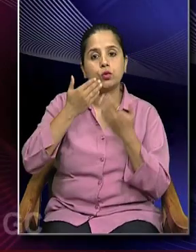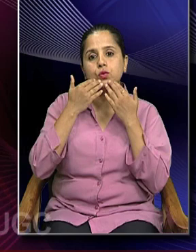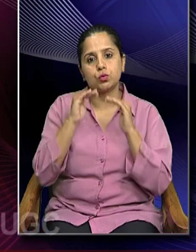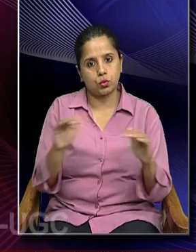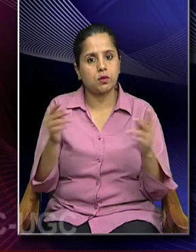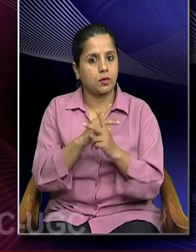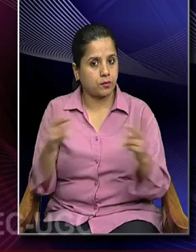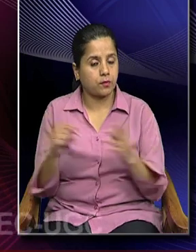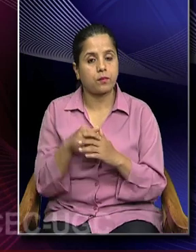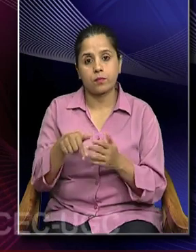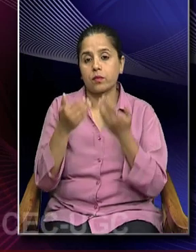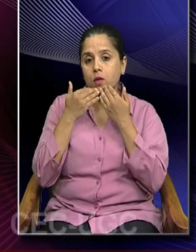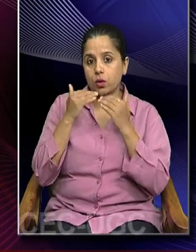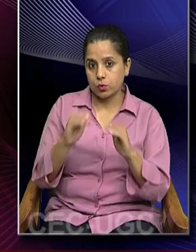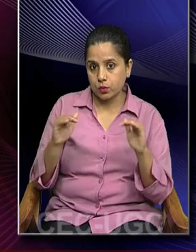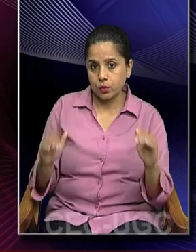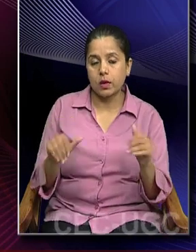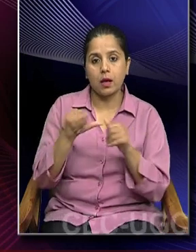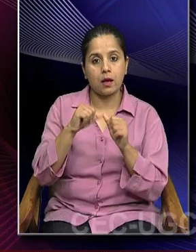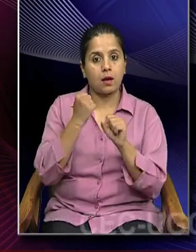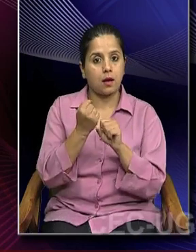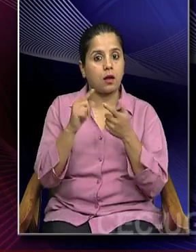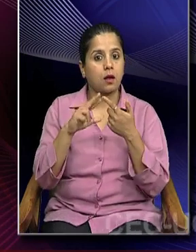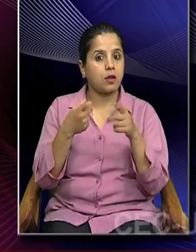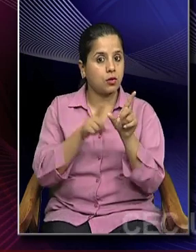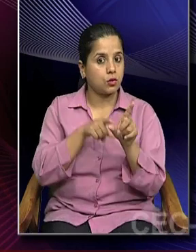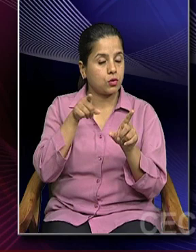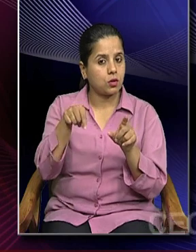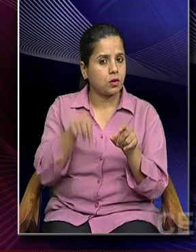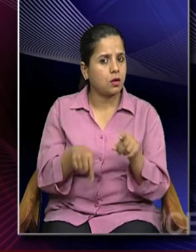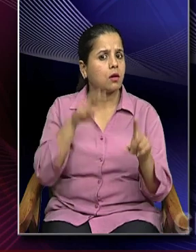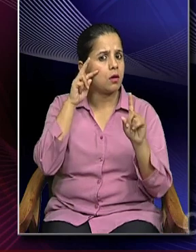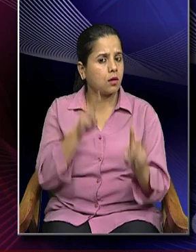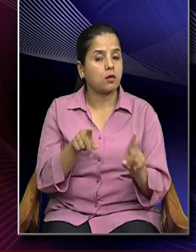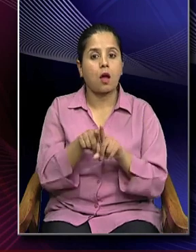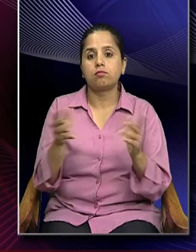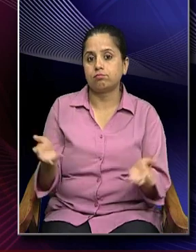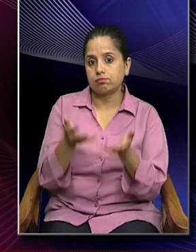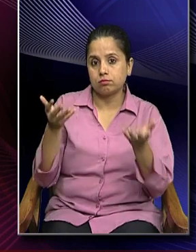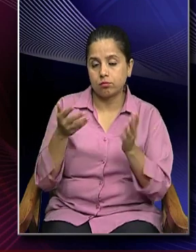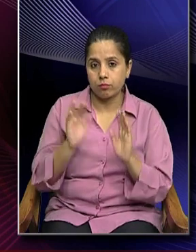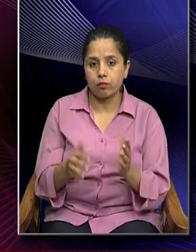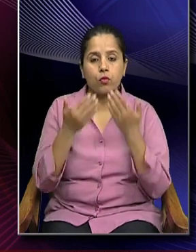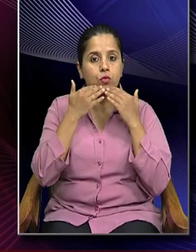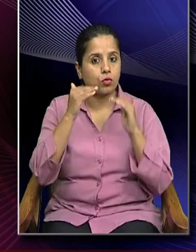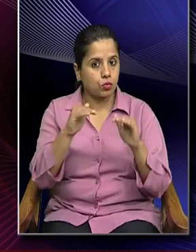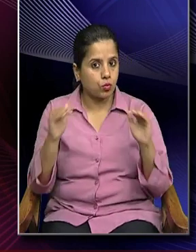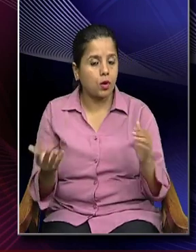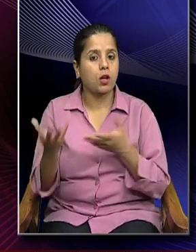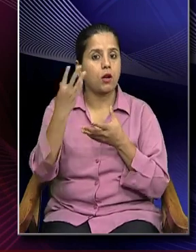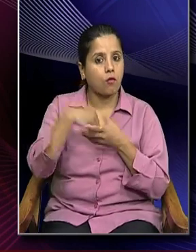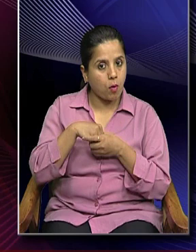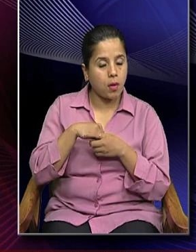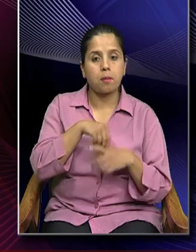students. The student agency. This aspect also encourages the student